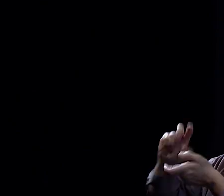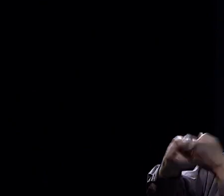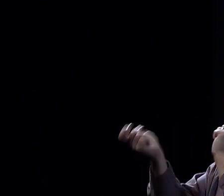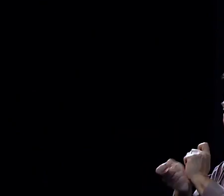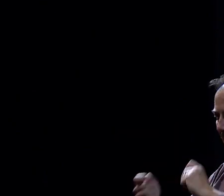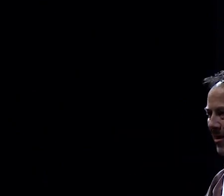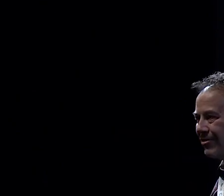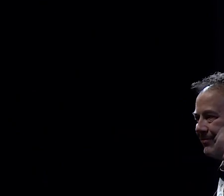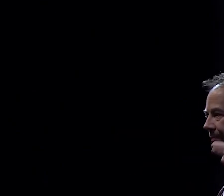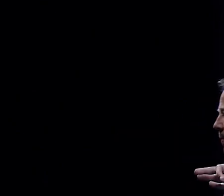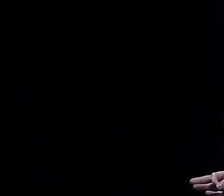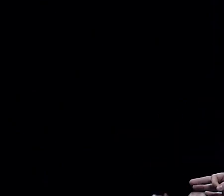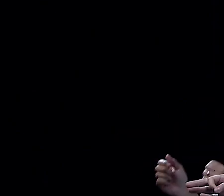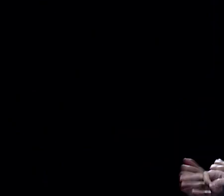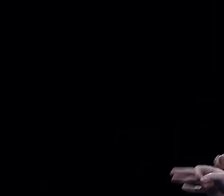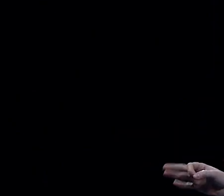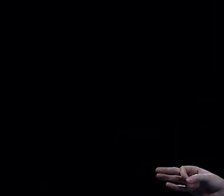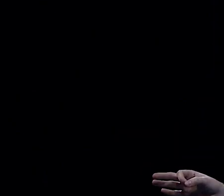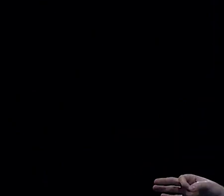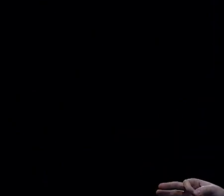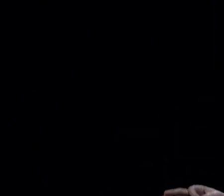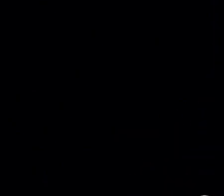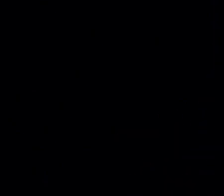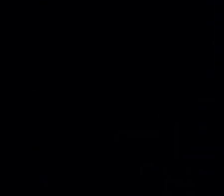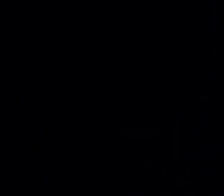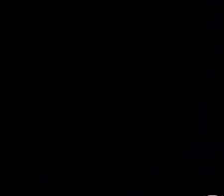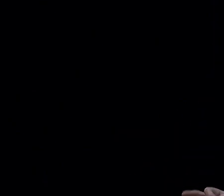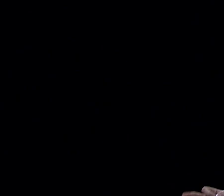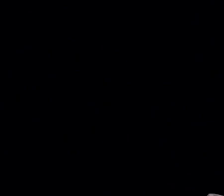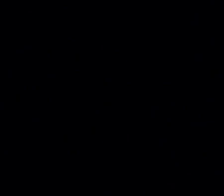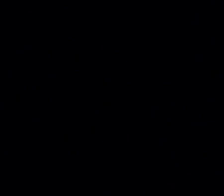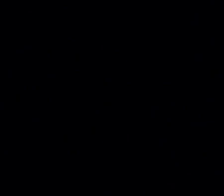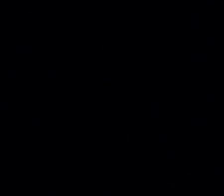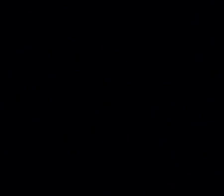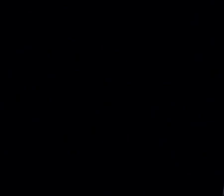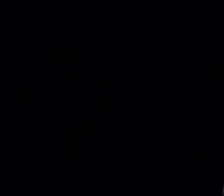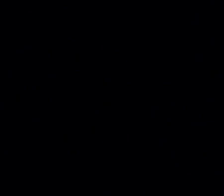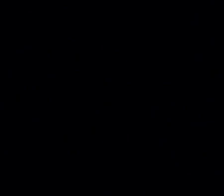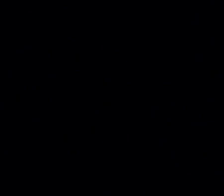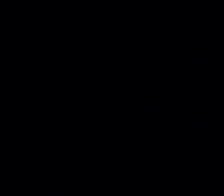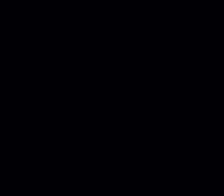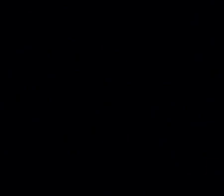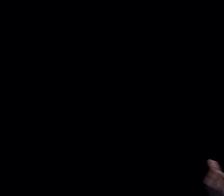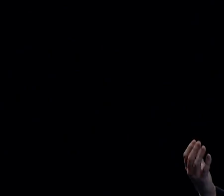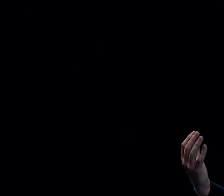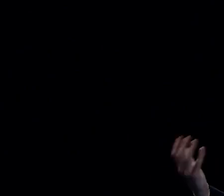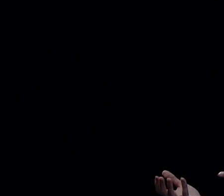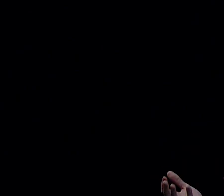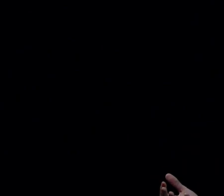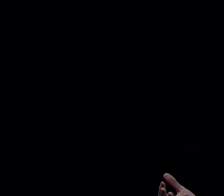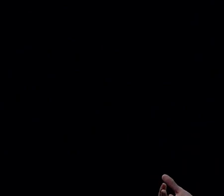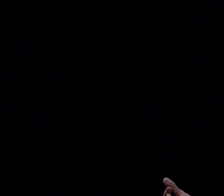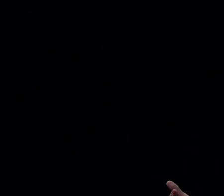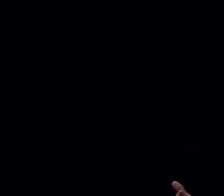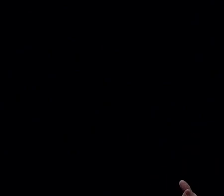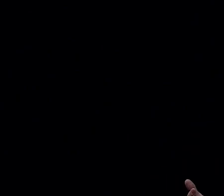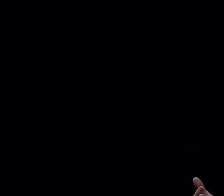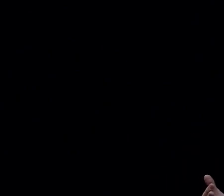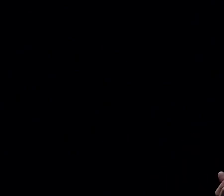transformation. And with that in mind, I'm going to play one more clip from the show. This is from the first episode of the new Westworld